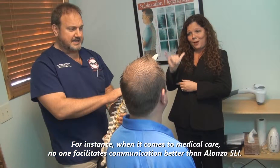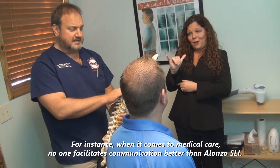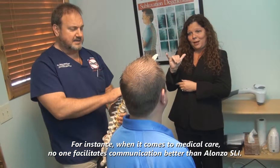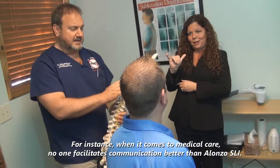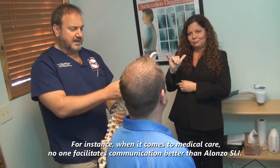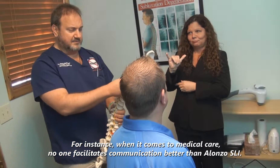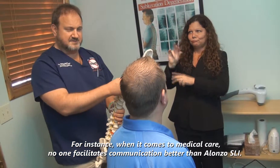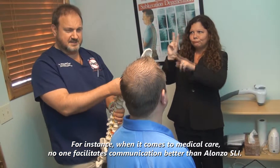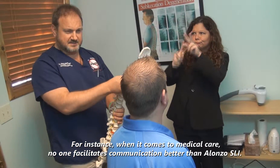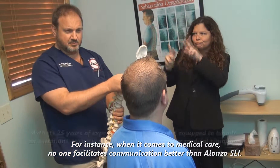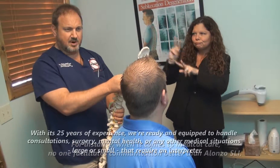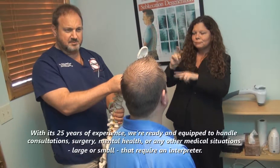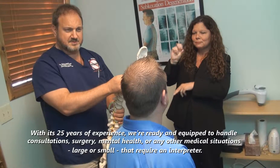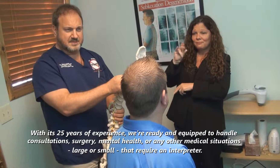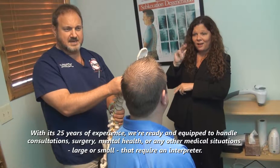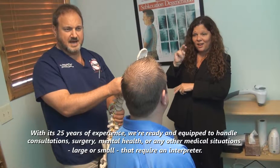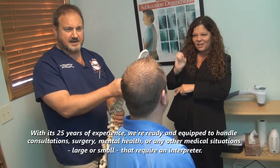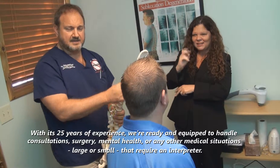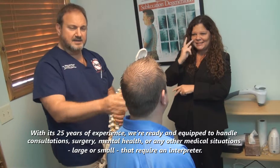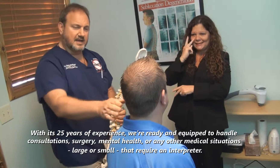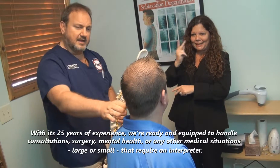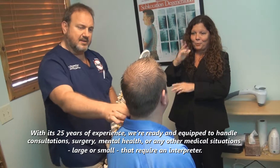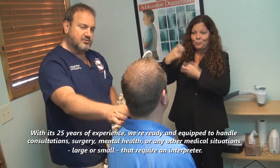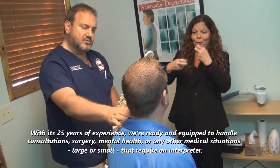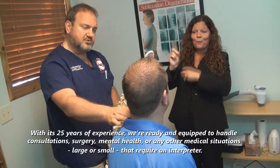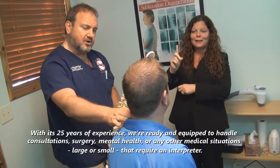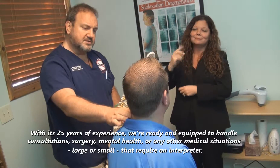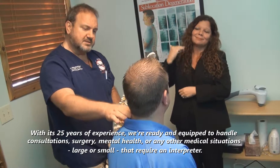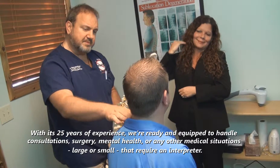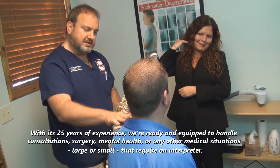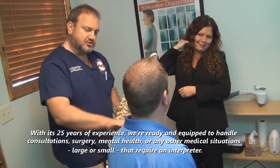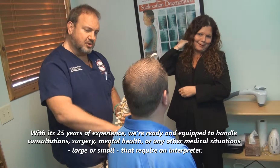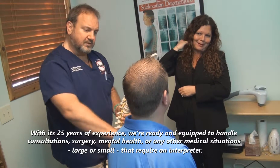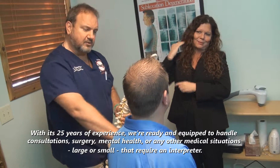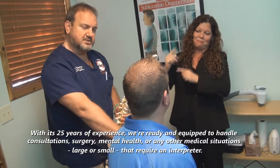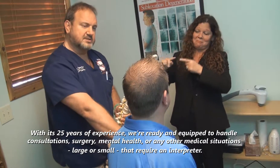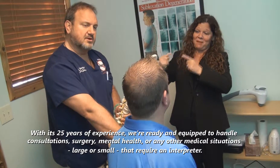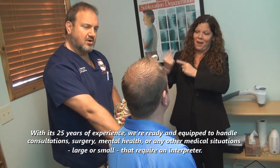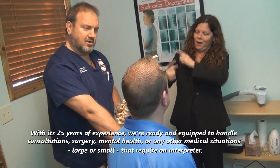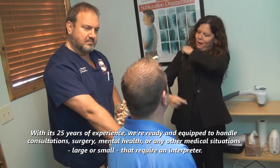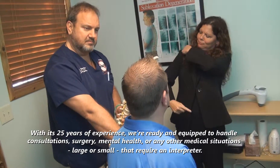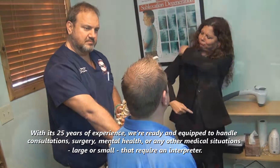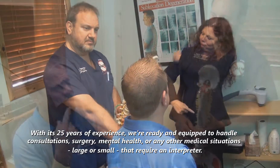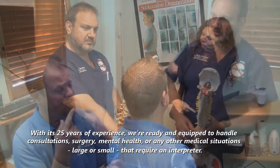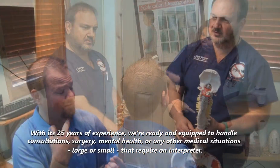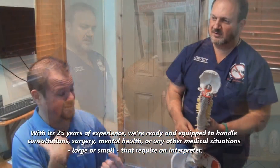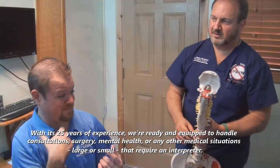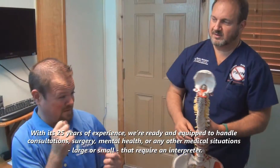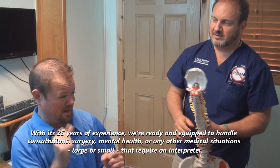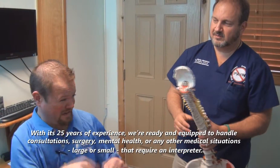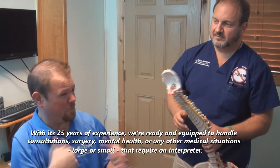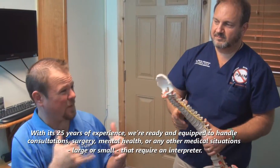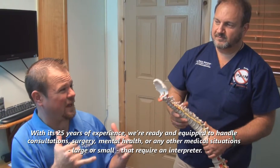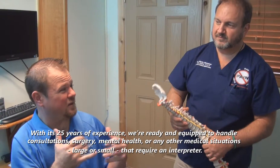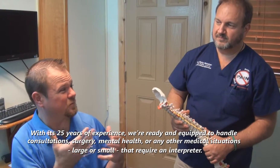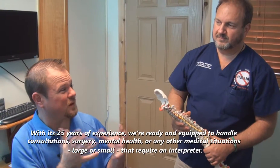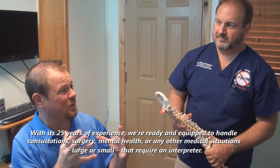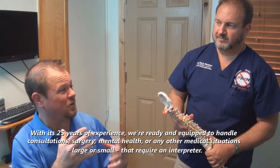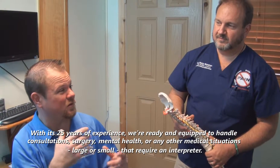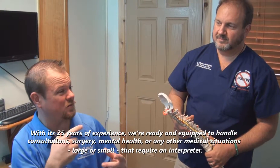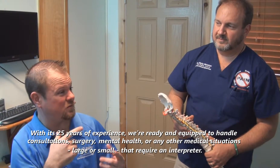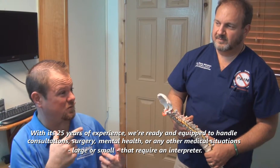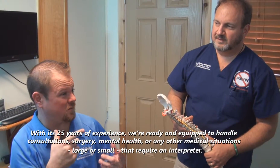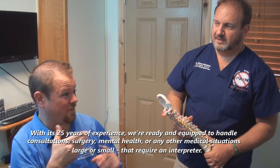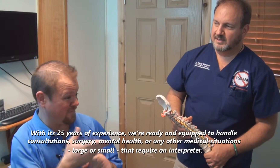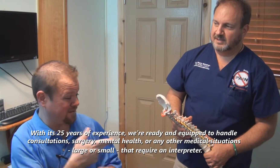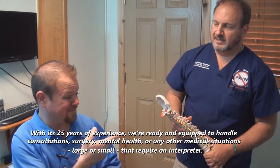SLI with 25 years of experience we're ready and equipped to handle consultations surgery mental health